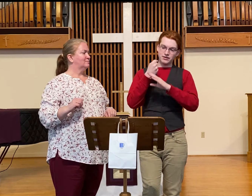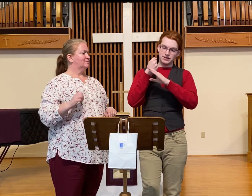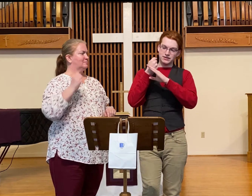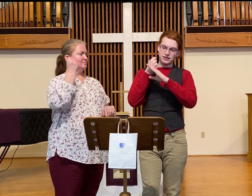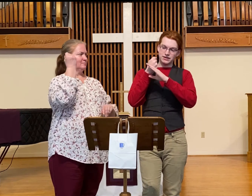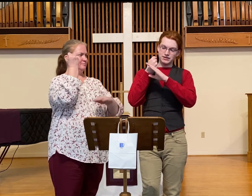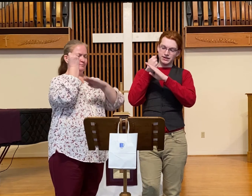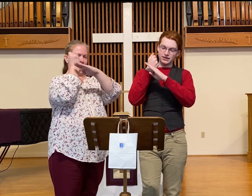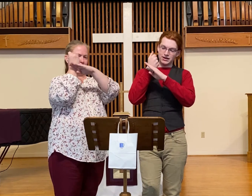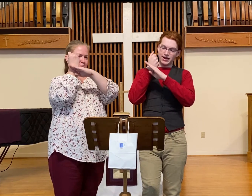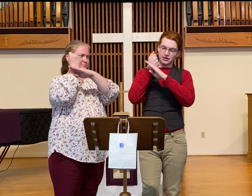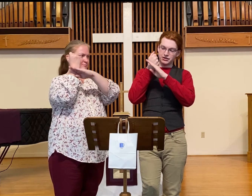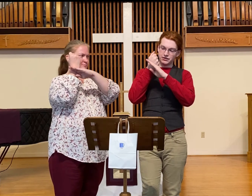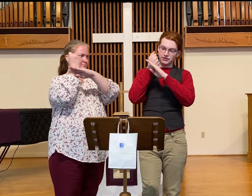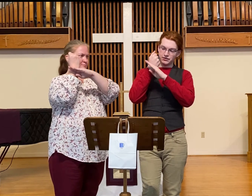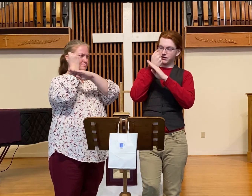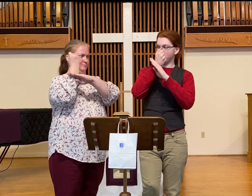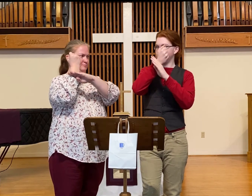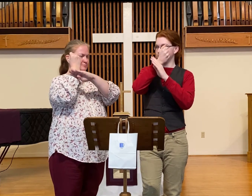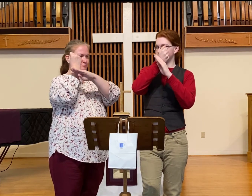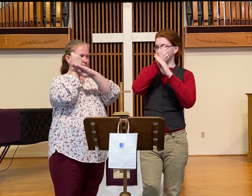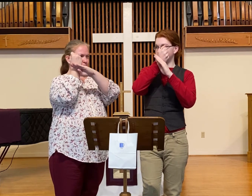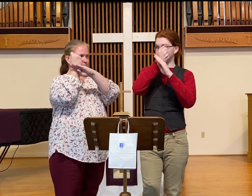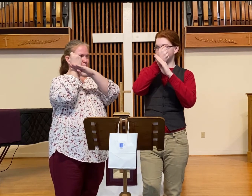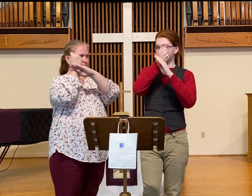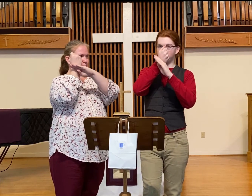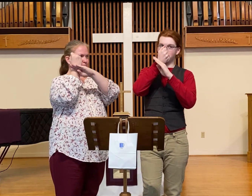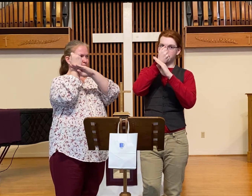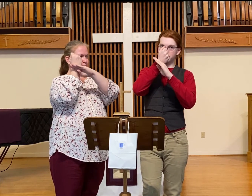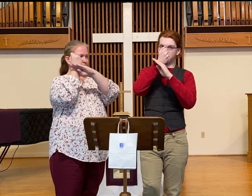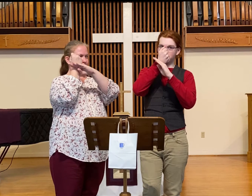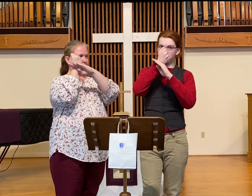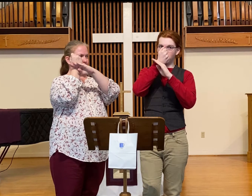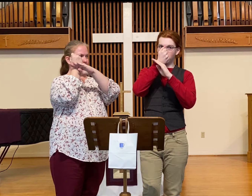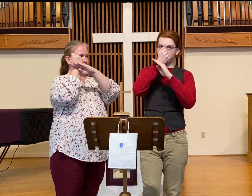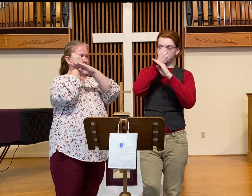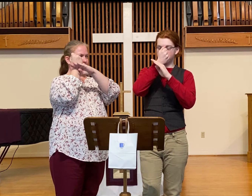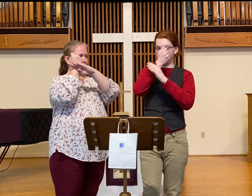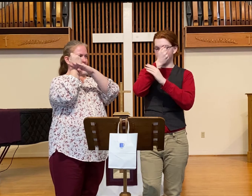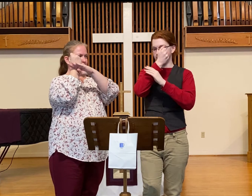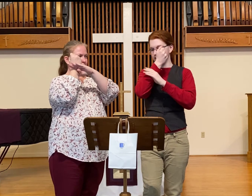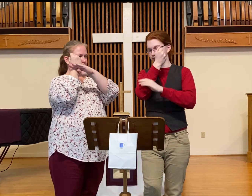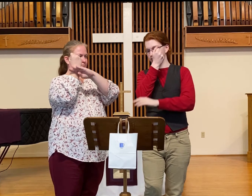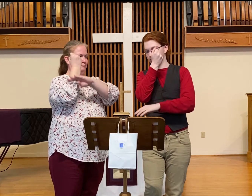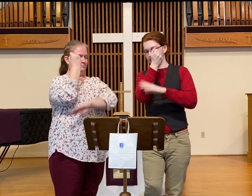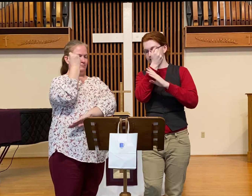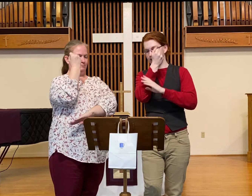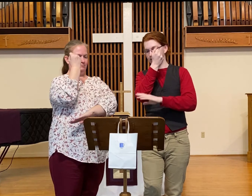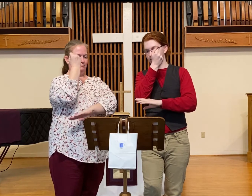this is in the action. So you start from the more so the top, and then you bring it down.